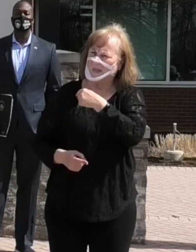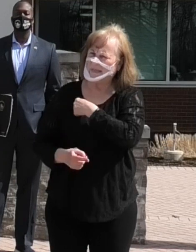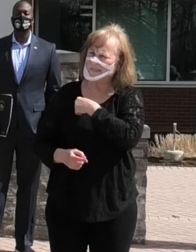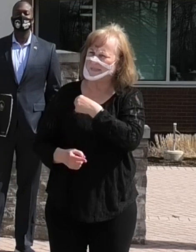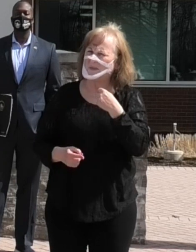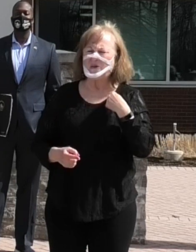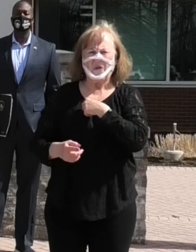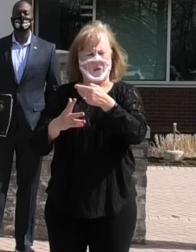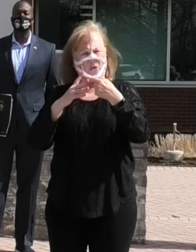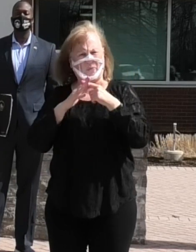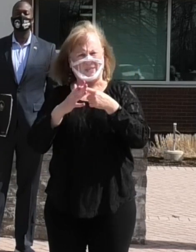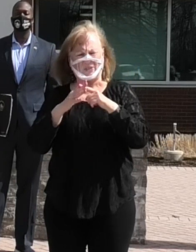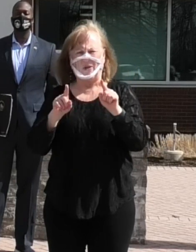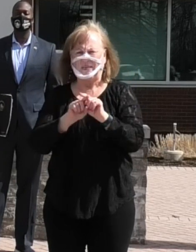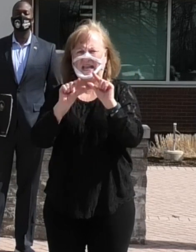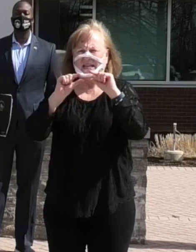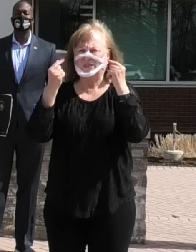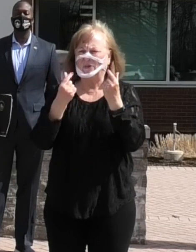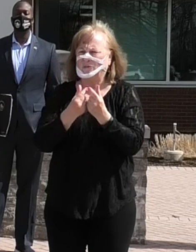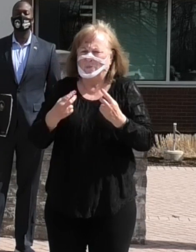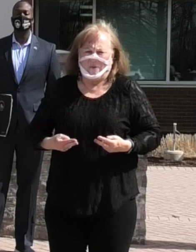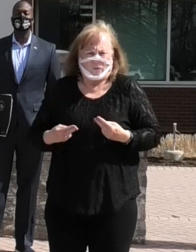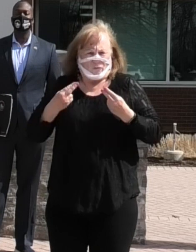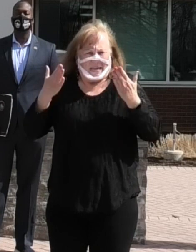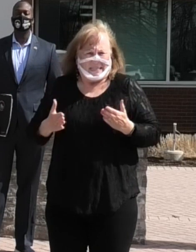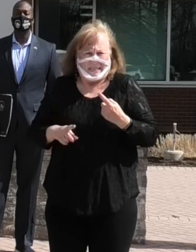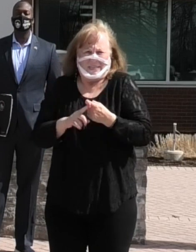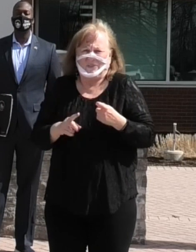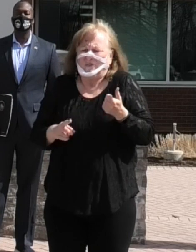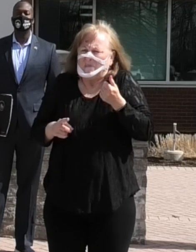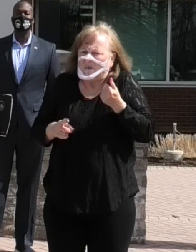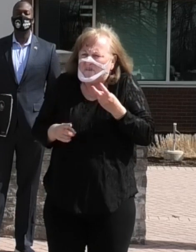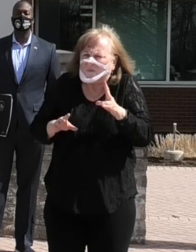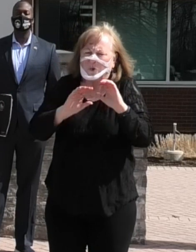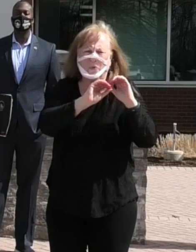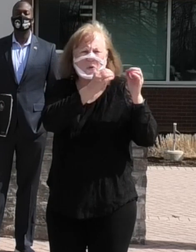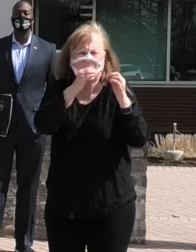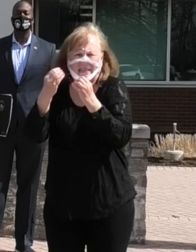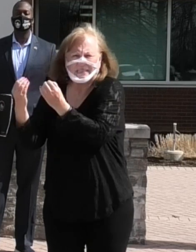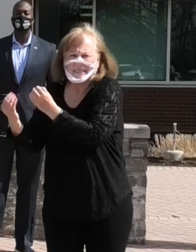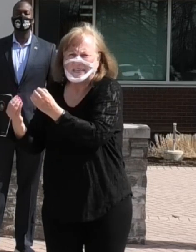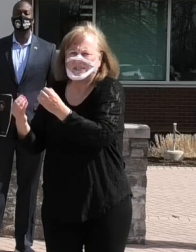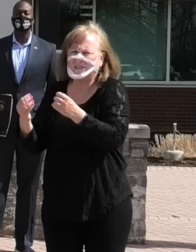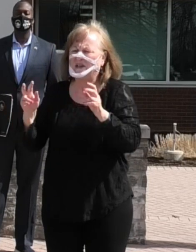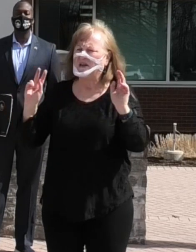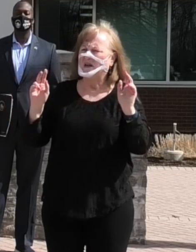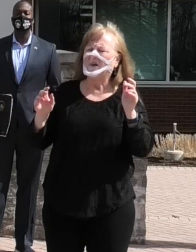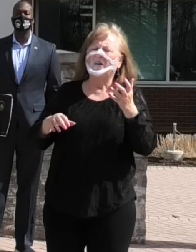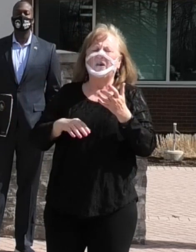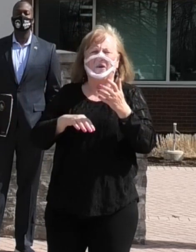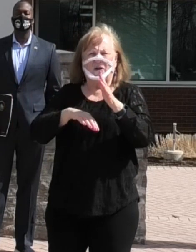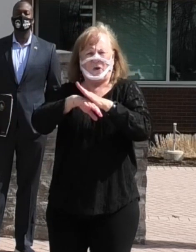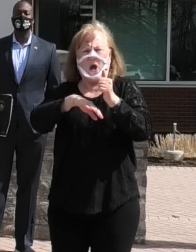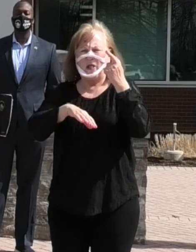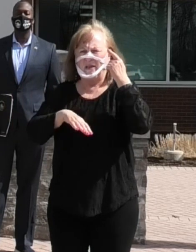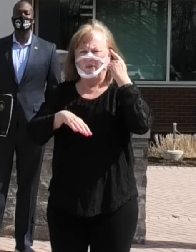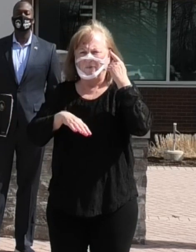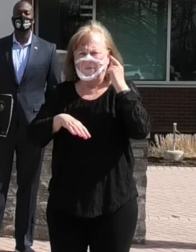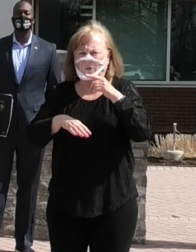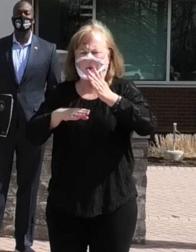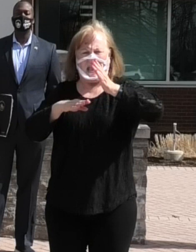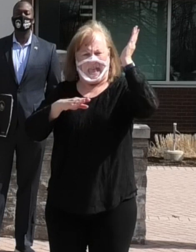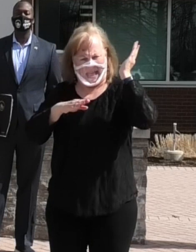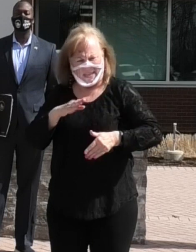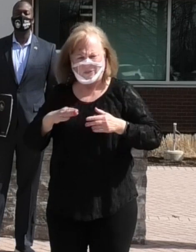We started as a group of residents from a few organizations calling for an end to the